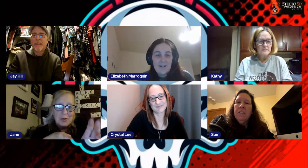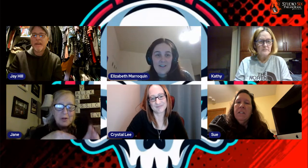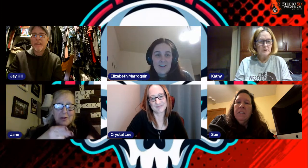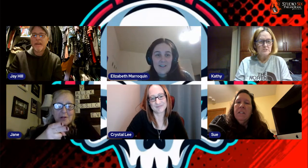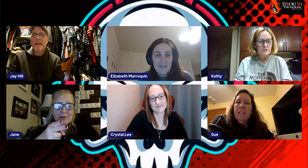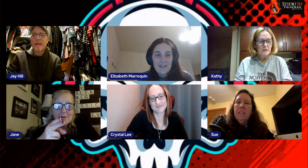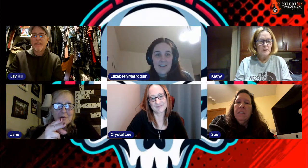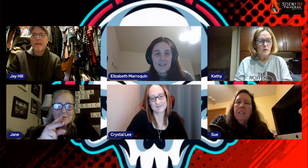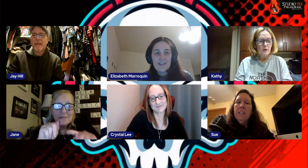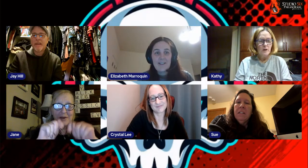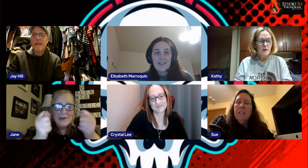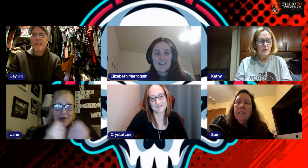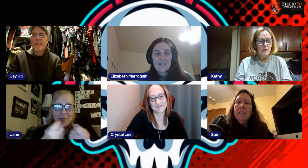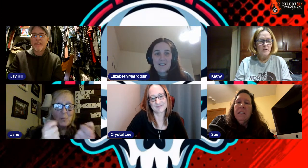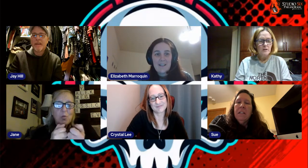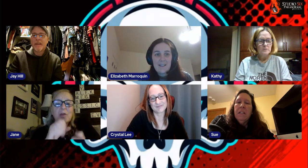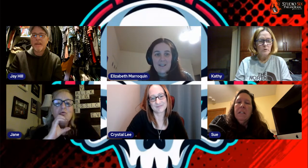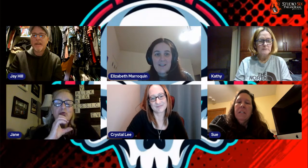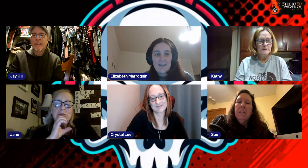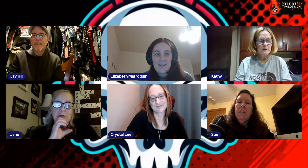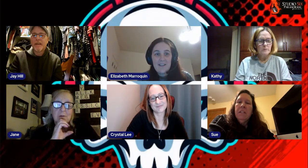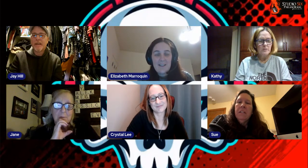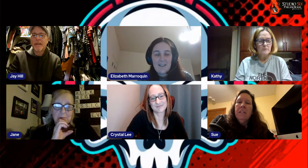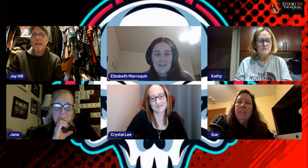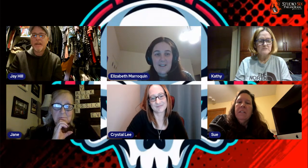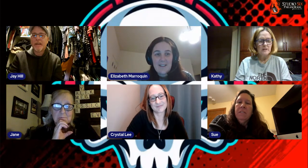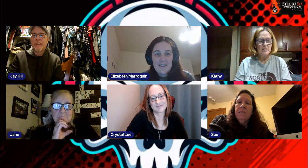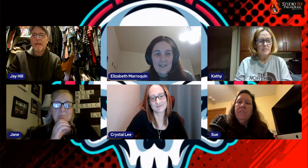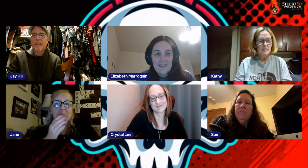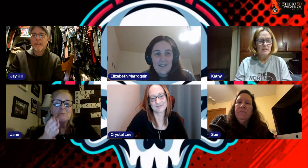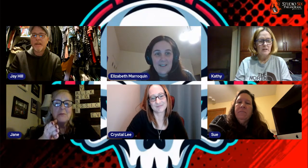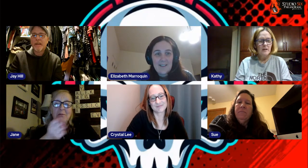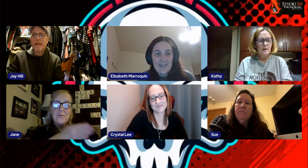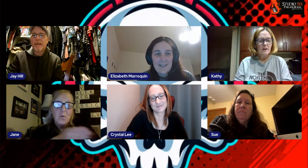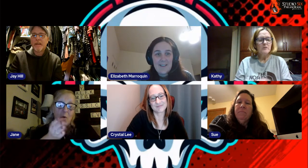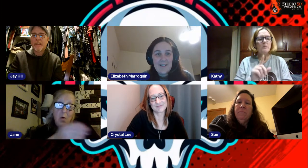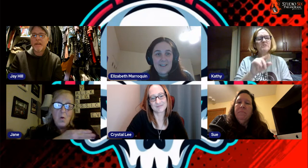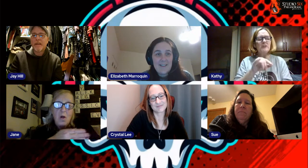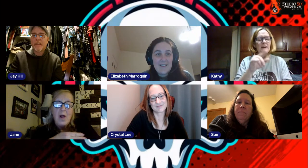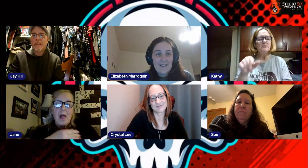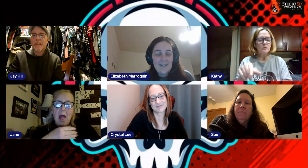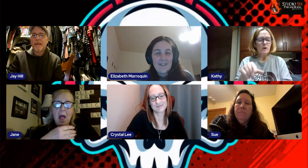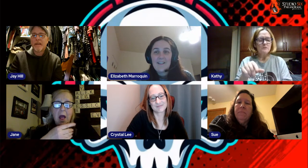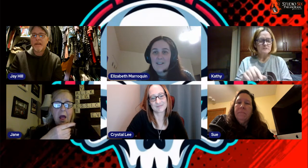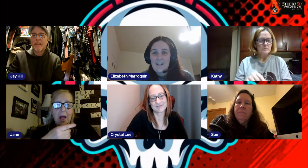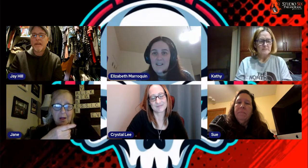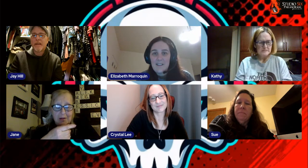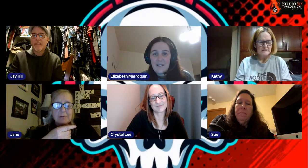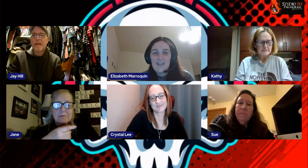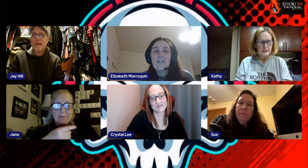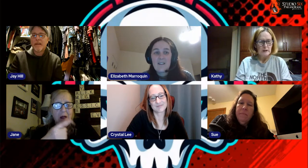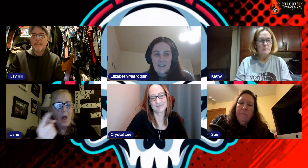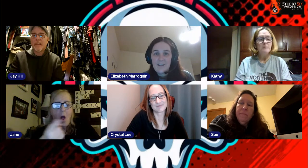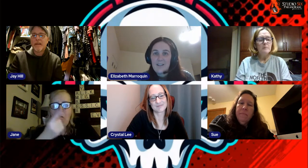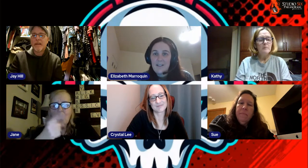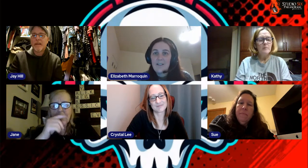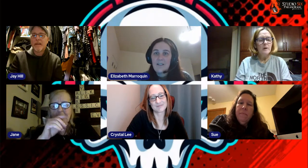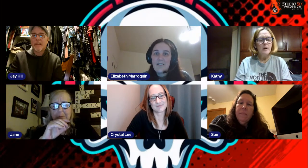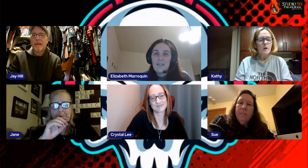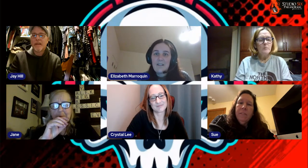When the first joint team with Crystal, so when Jan joined Crystal as a